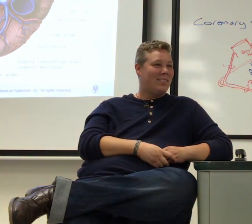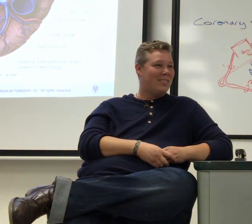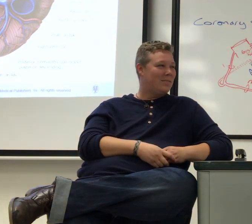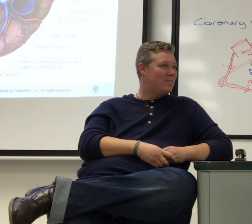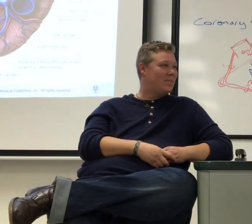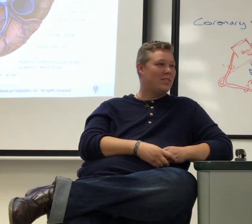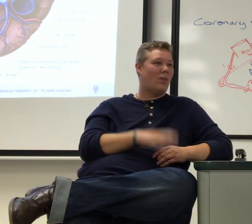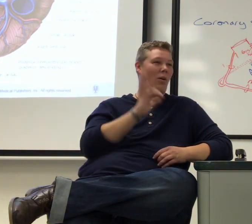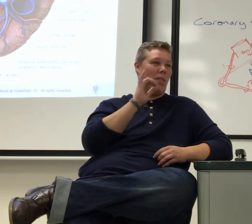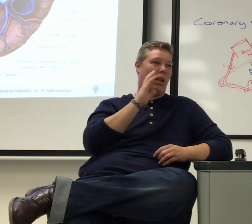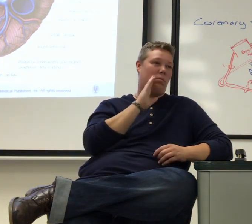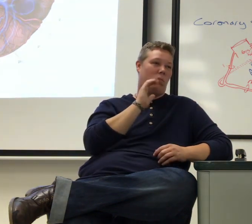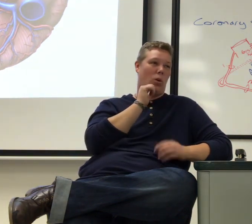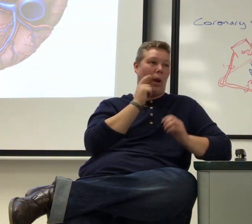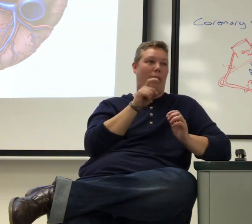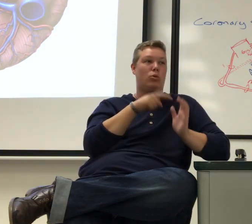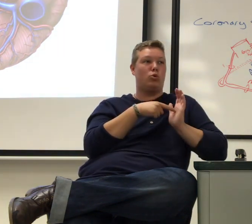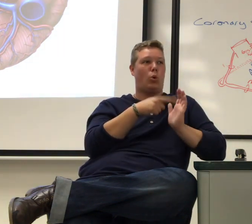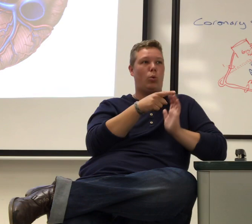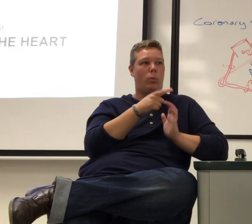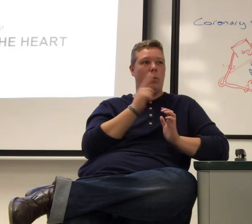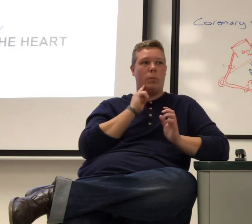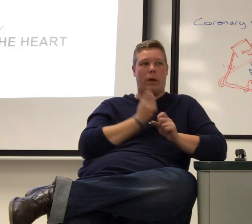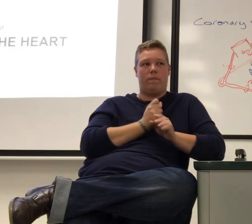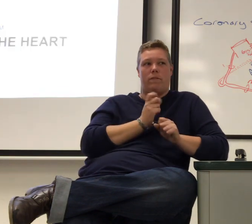out. Let's see here.